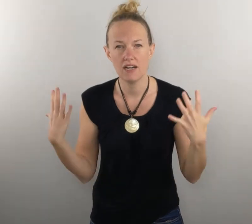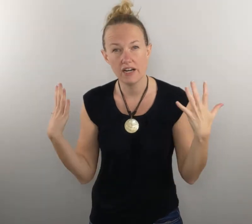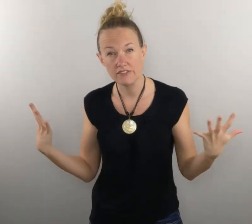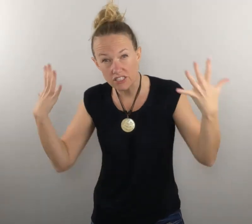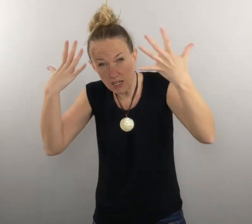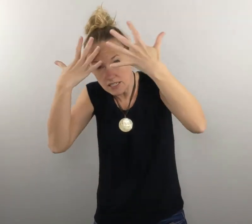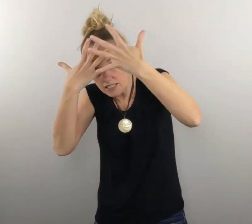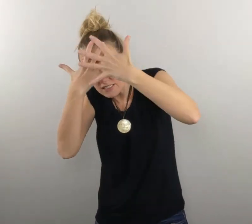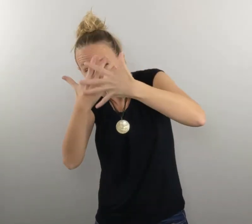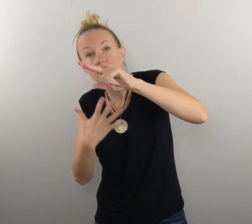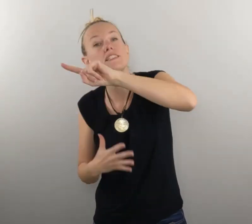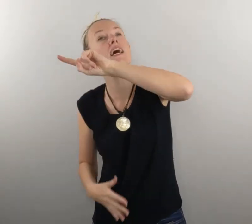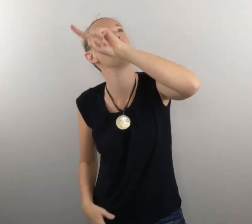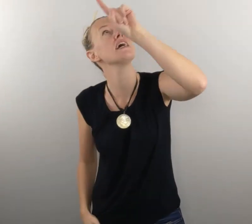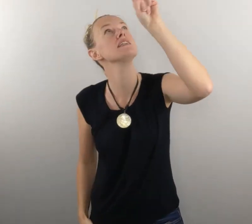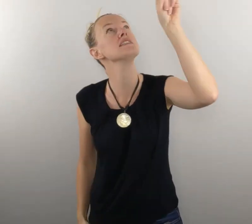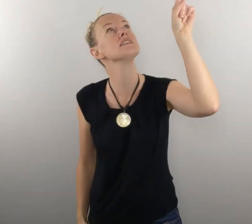of darkened skies.